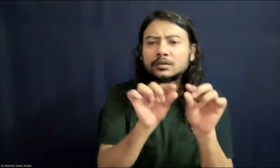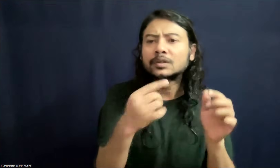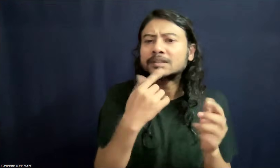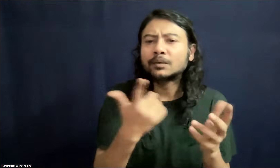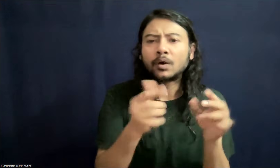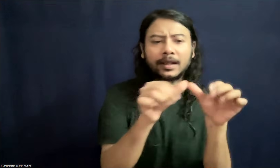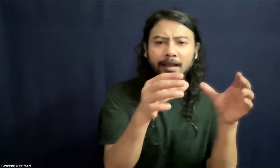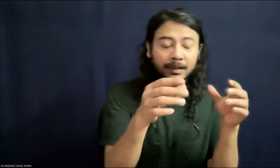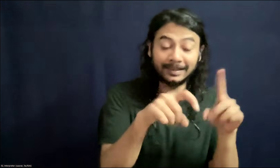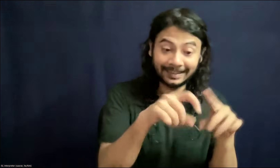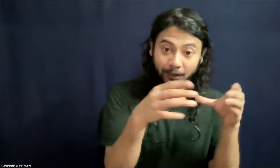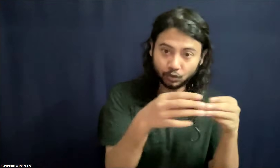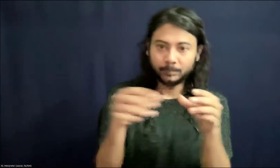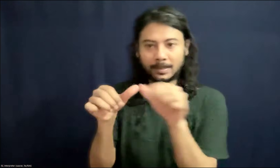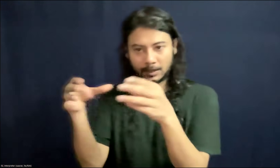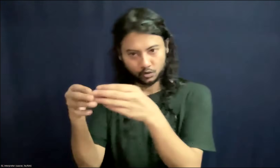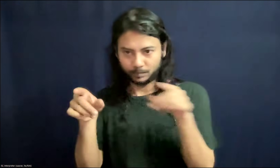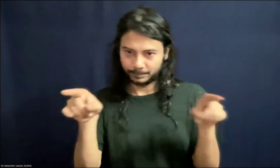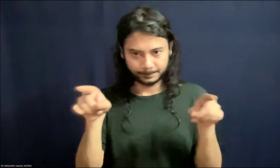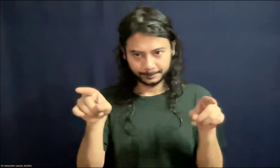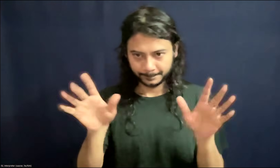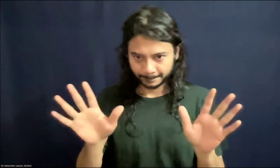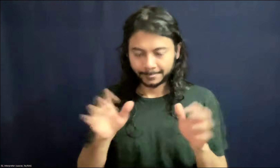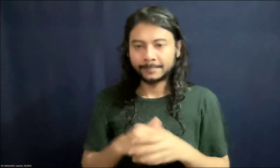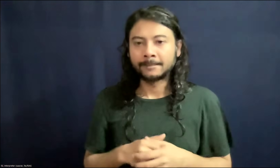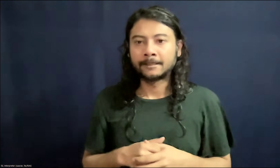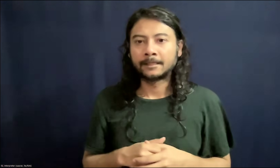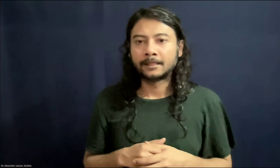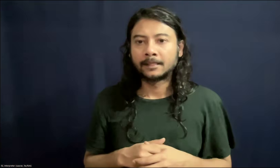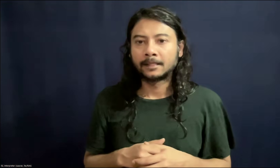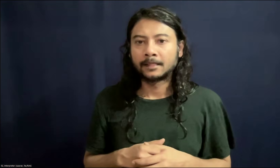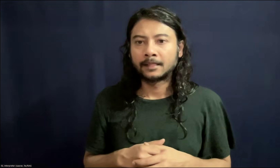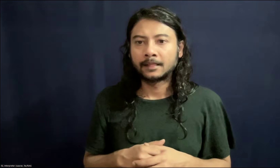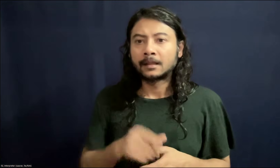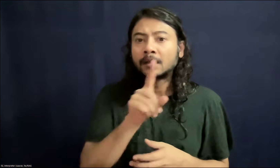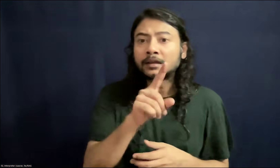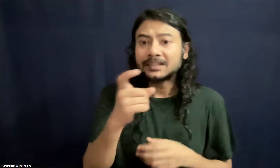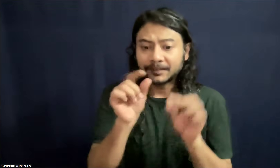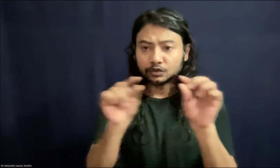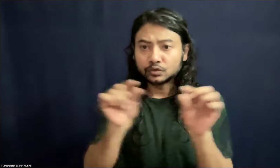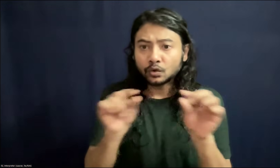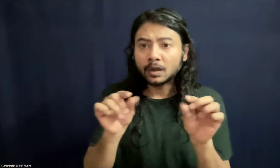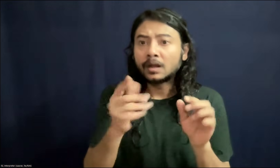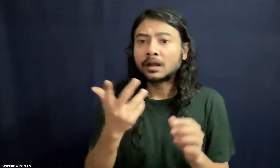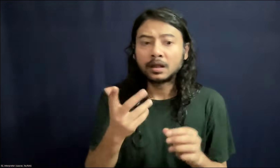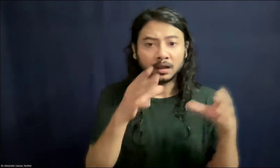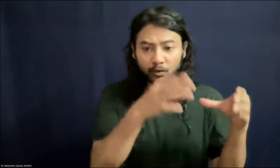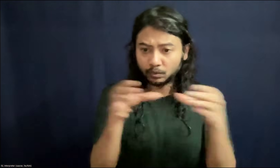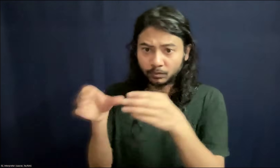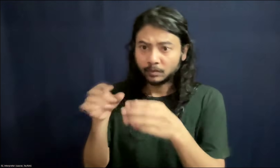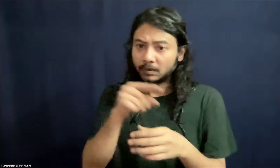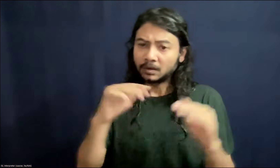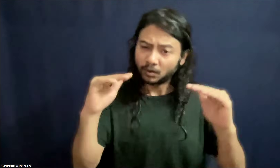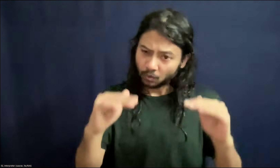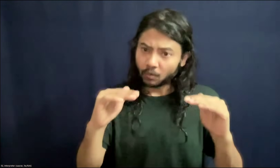But there is somebody who is superior to both these two categories of people. So we've learned just now we've